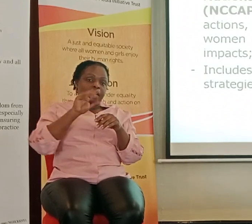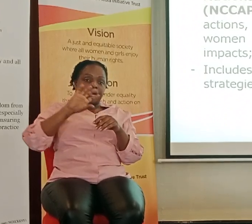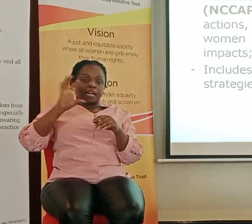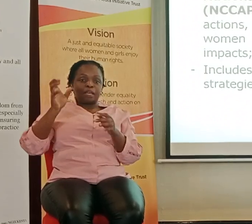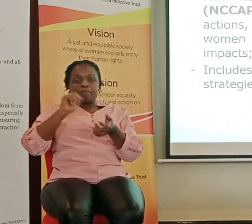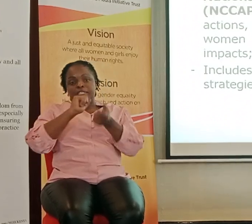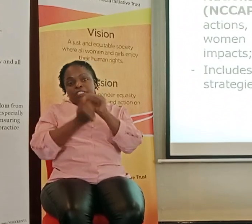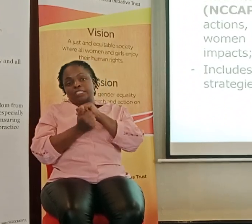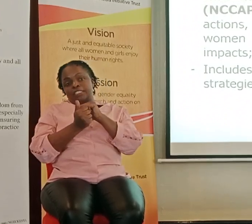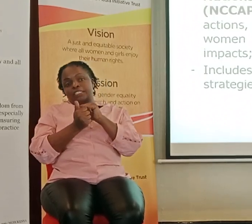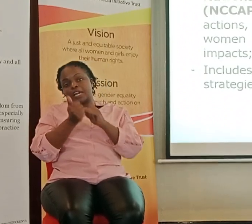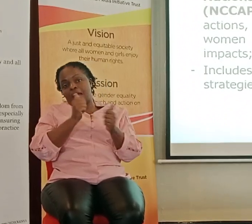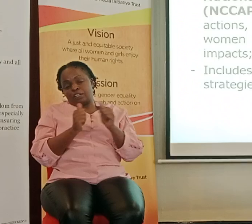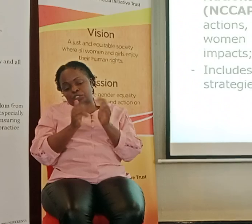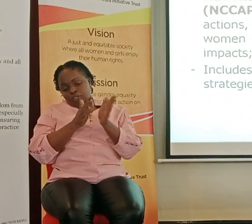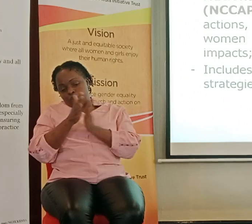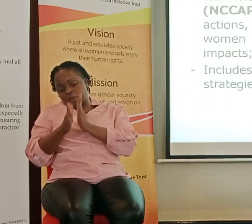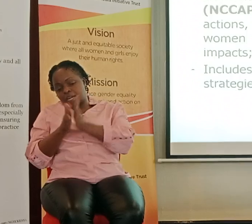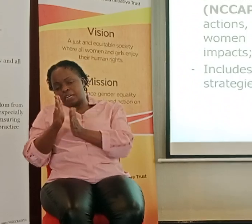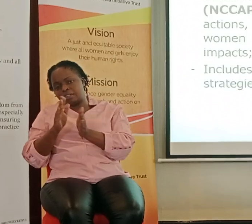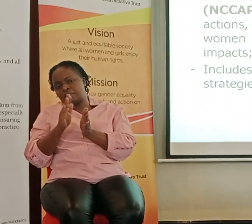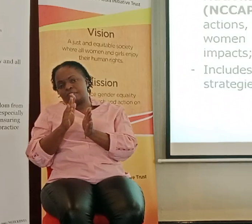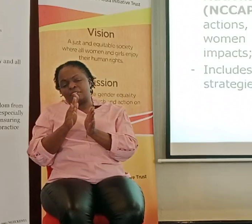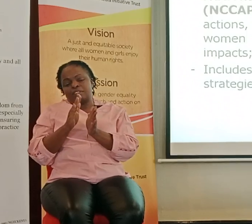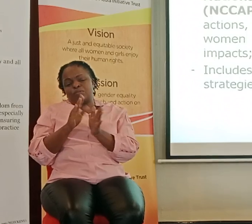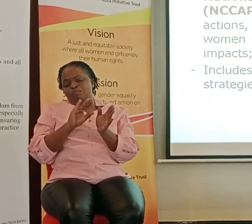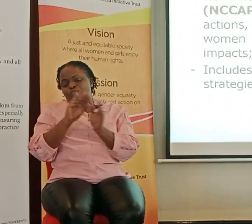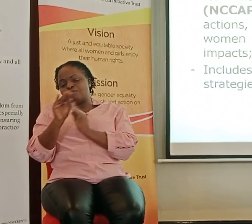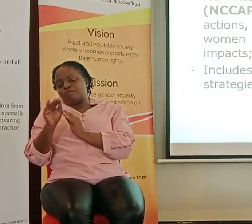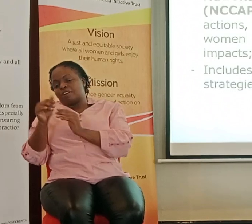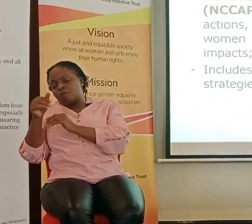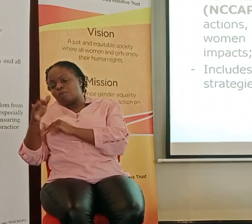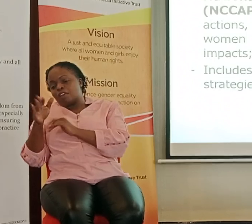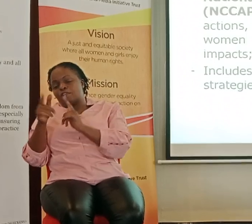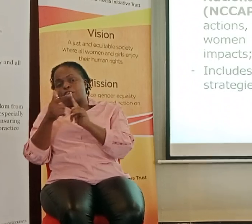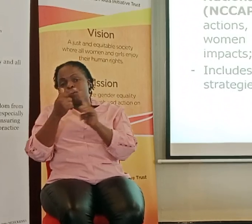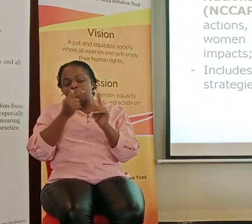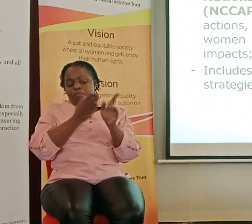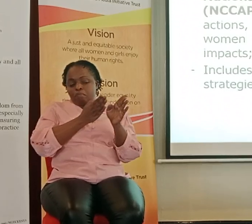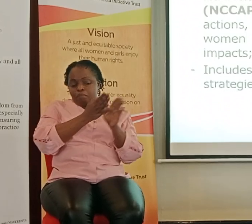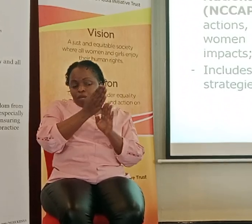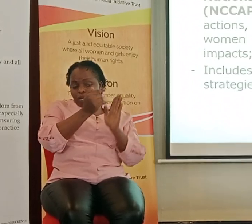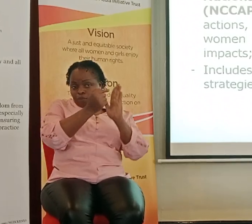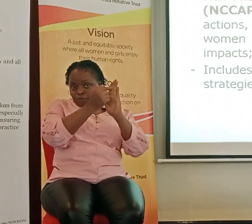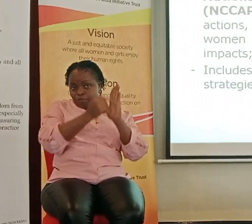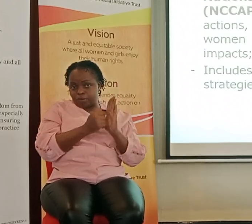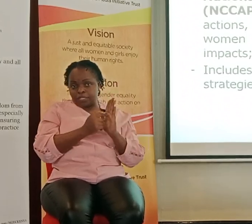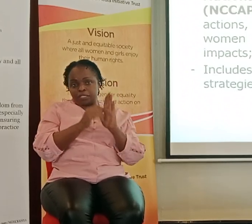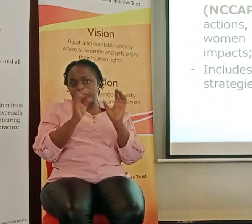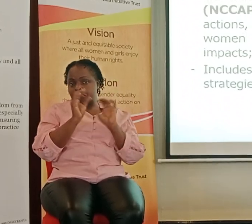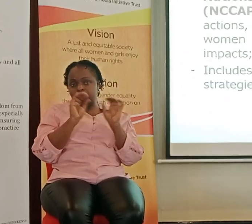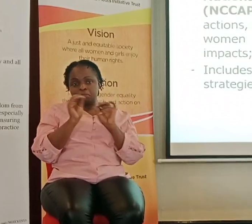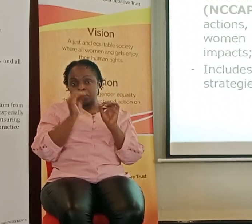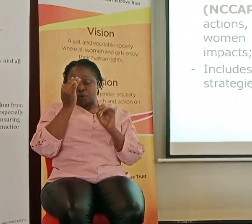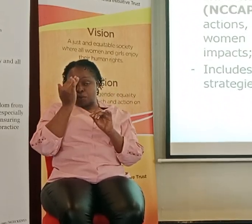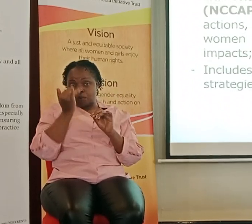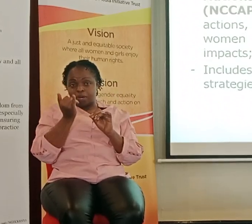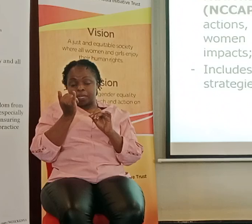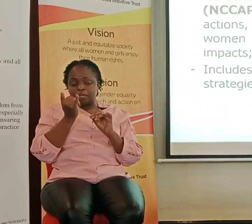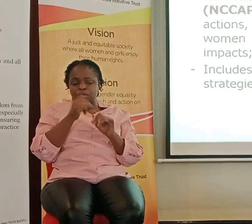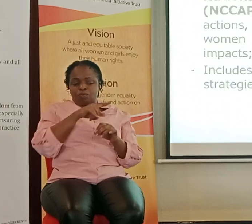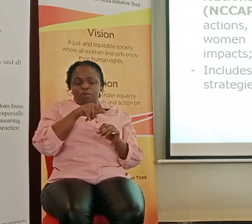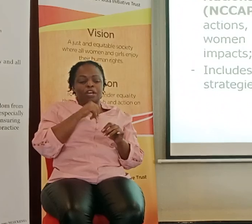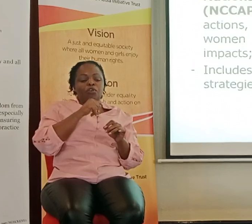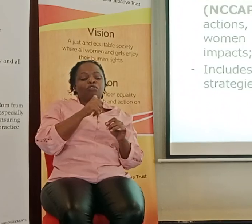Plan, we shall not be moving so much away from these key frameworks, because, okay, we are